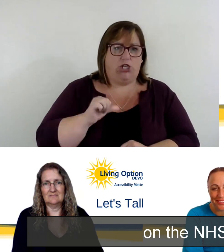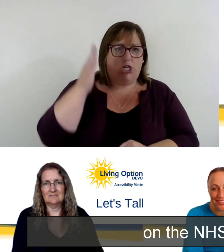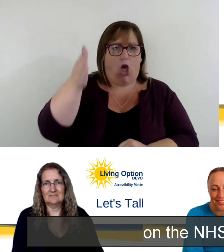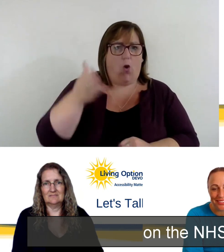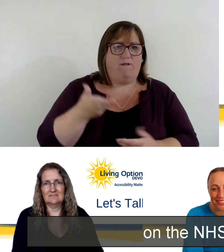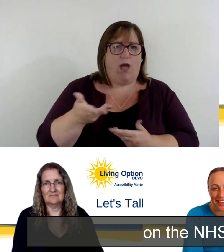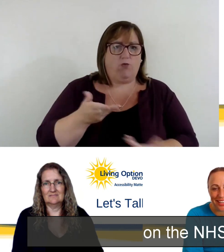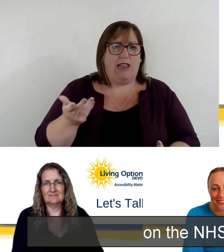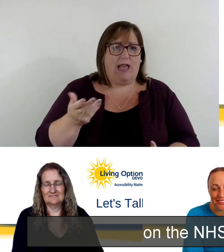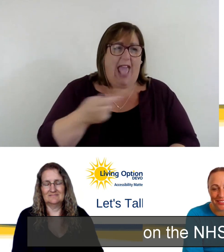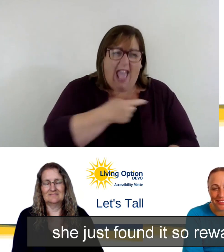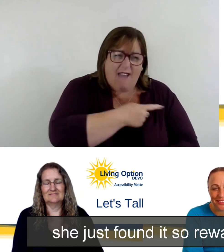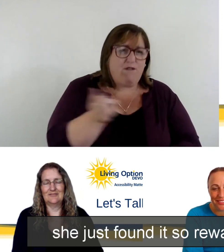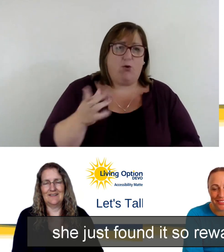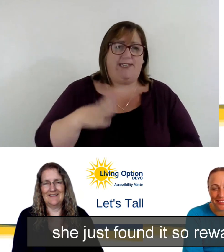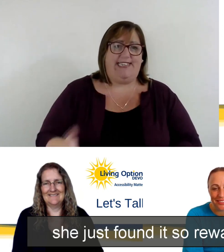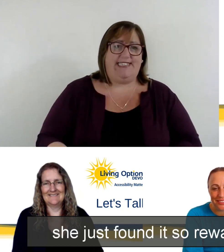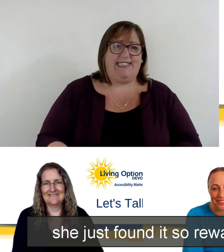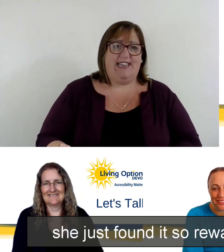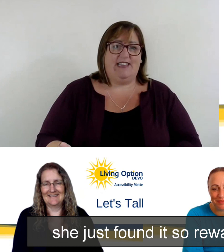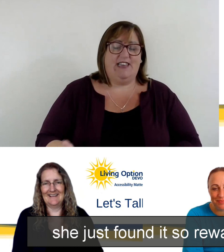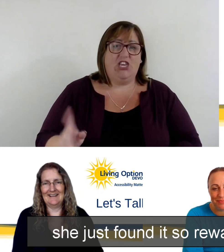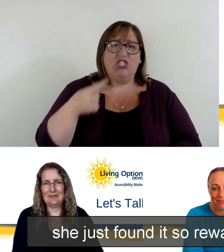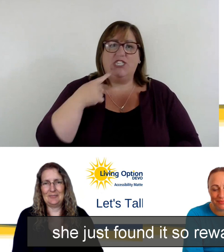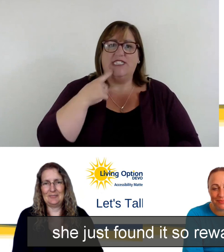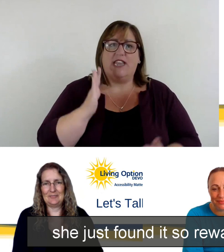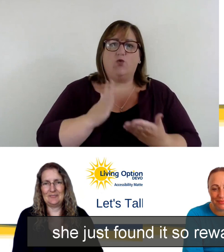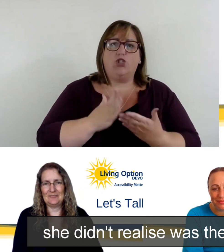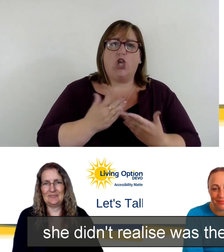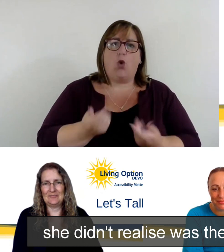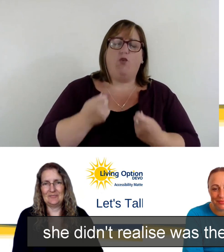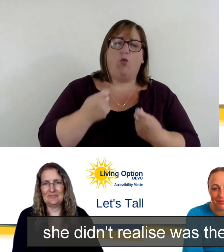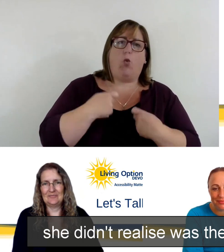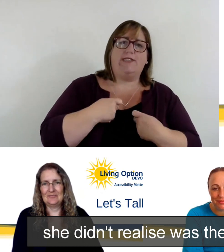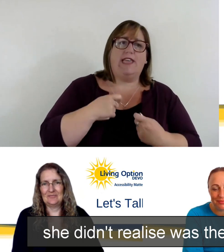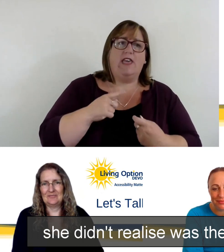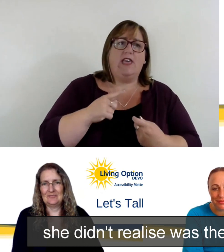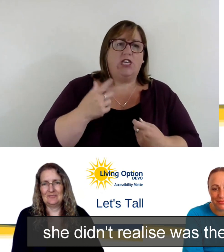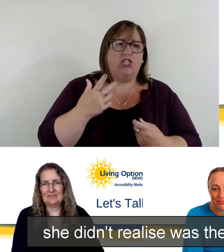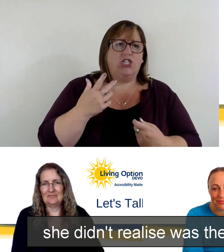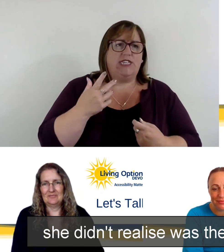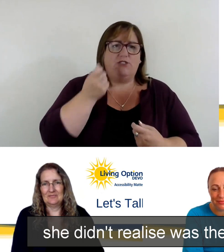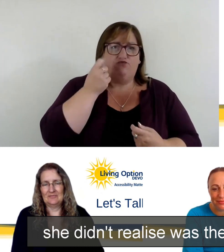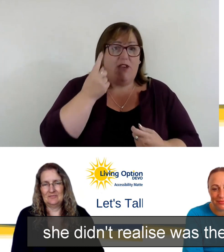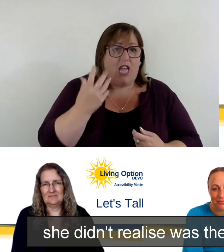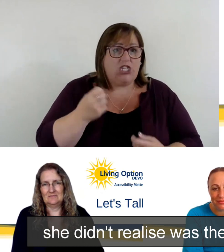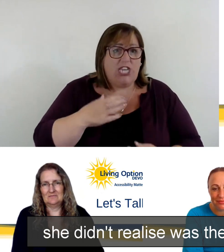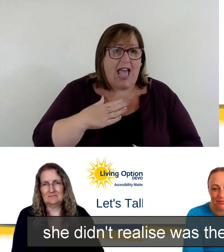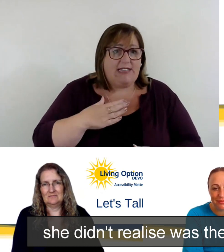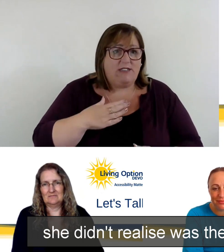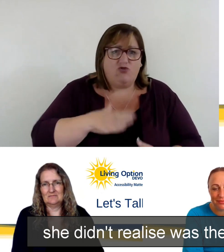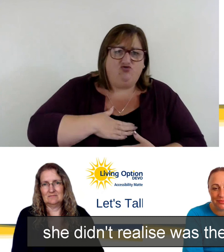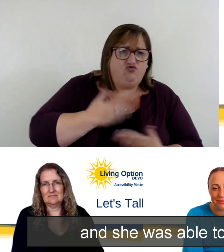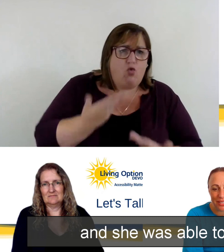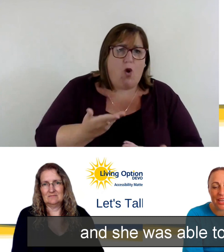the NHS, because she just found it so rewarding, and trauma that she didn't realise was there just came